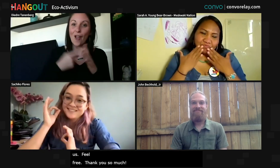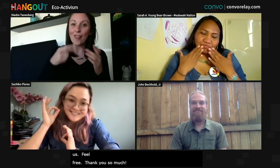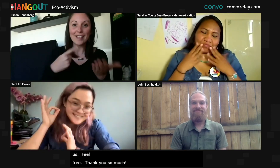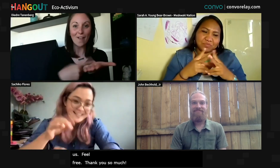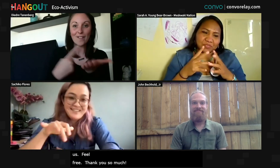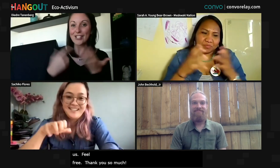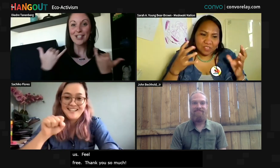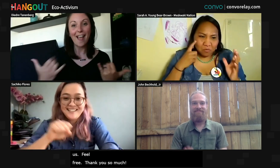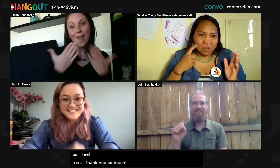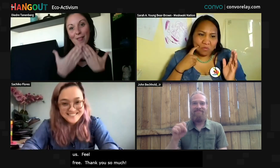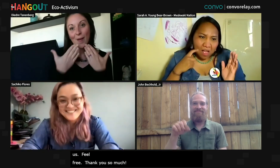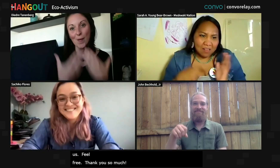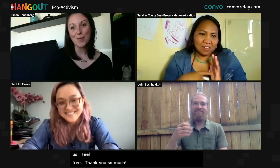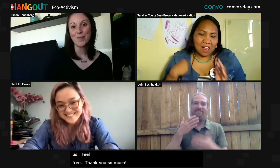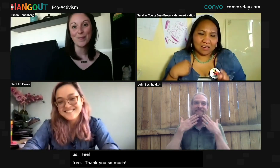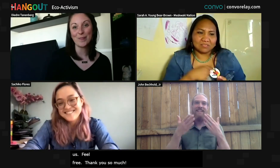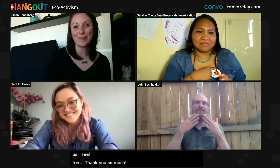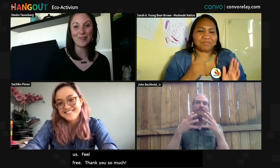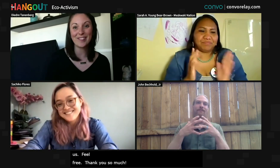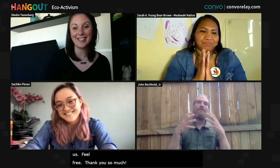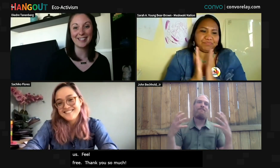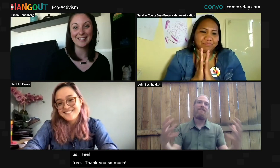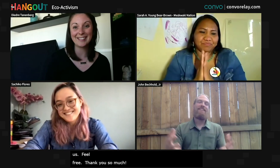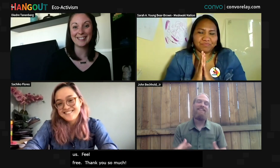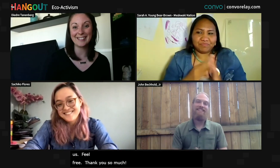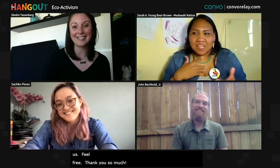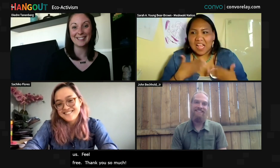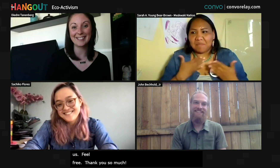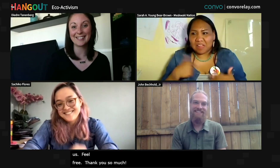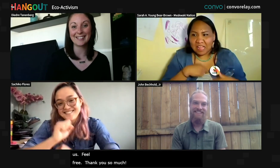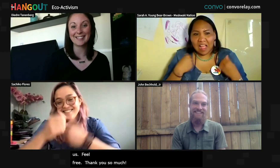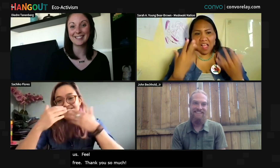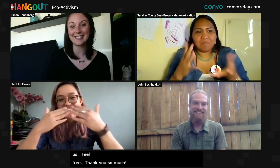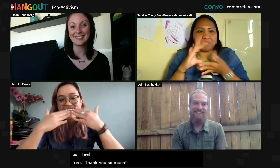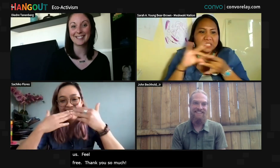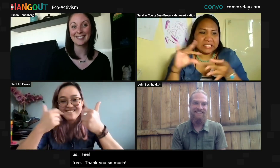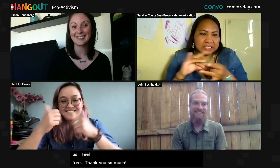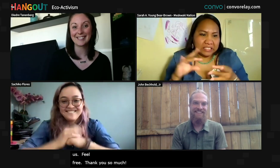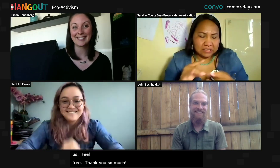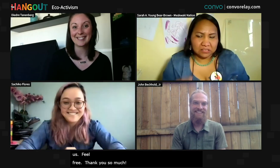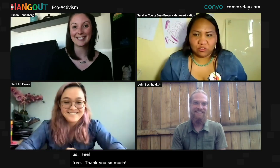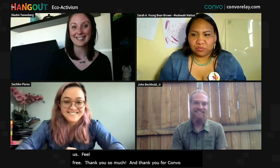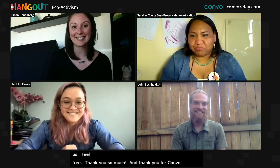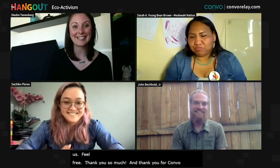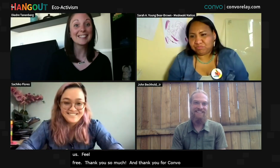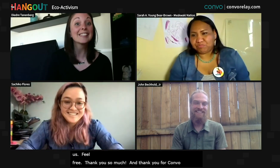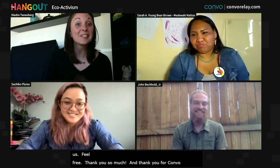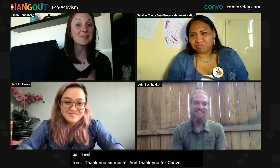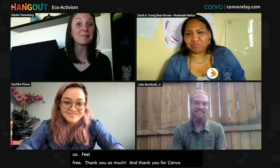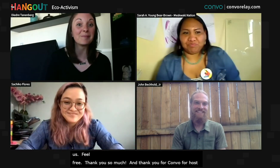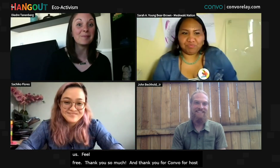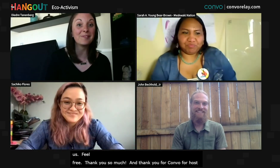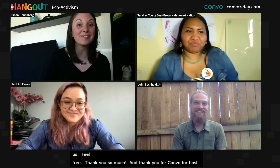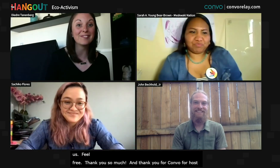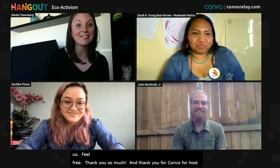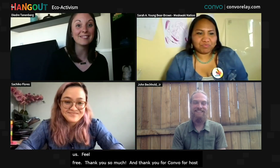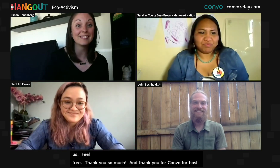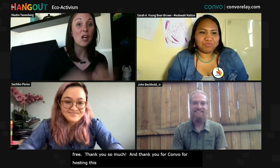And thank you, Convo, for hosting this and for this discussion. We thank you so much. We're so grateful. Yes, thank you for recognizing us. Thank you for allowing us to